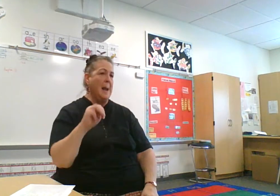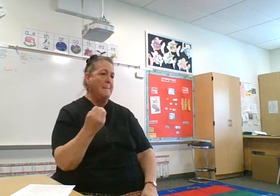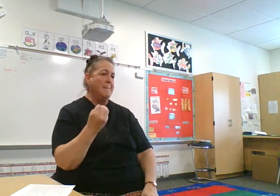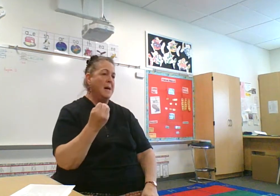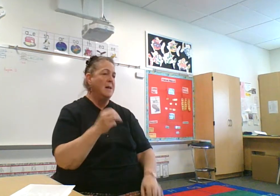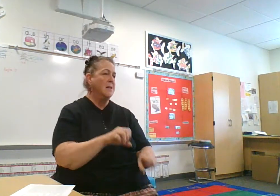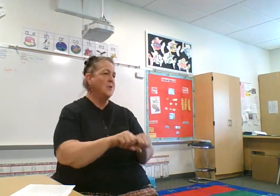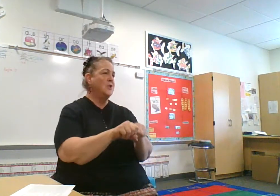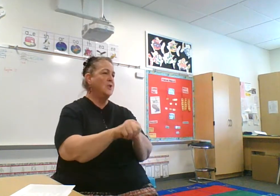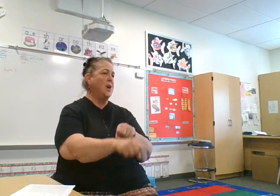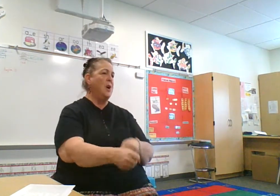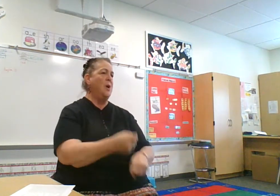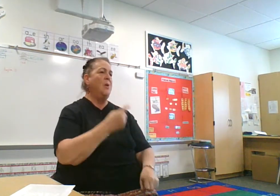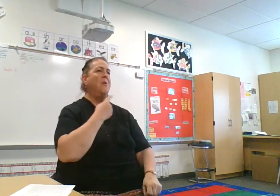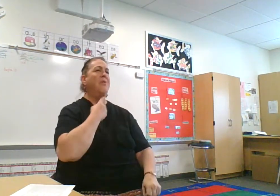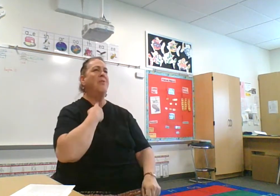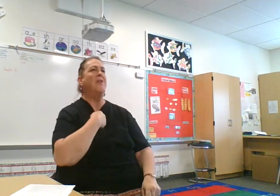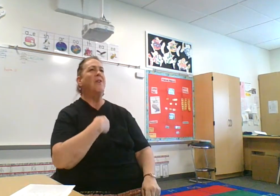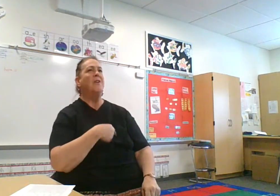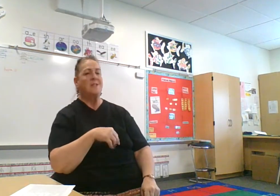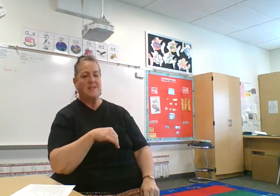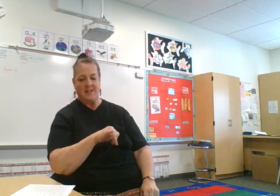I'm so thirsty.